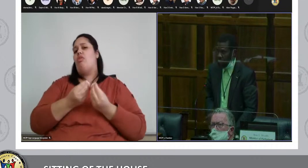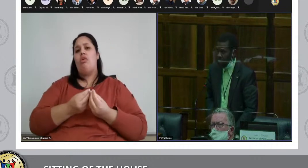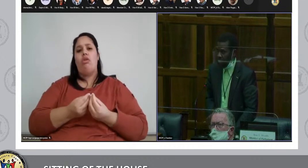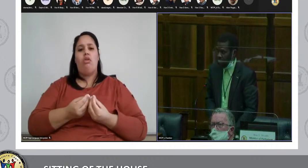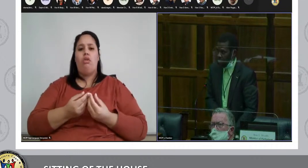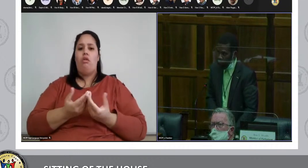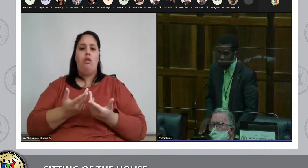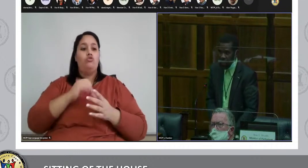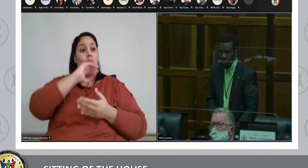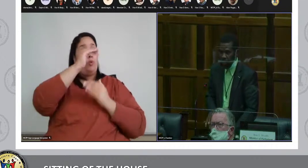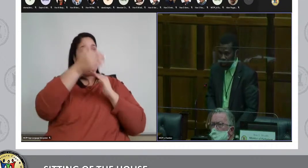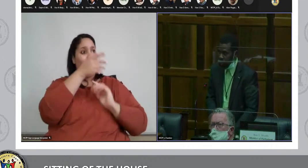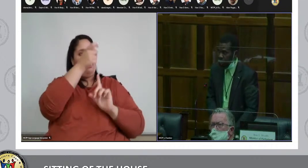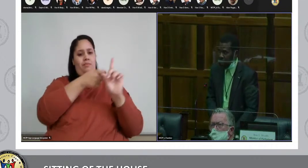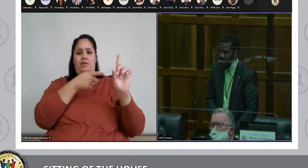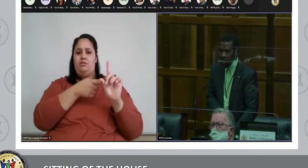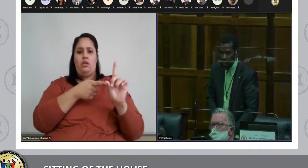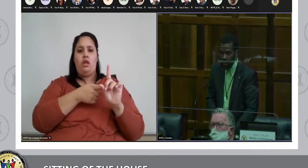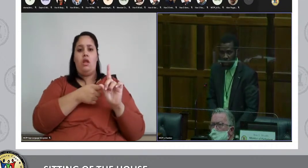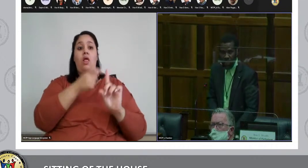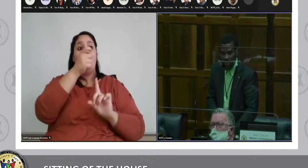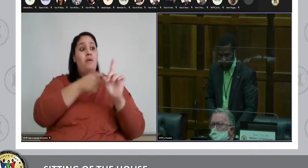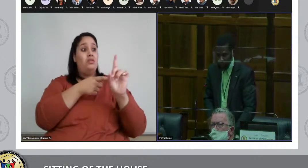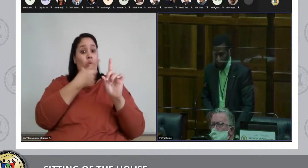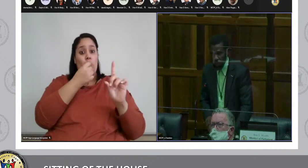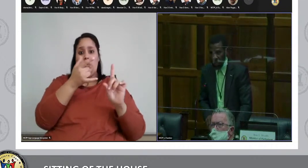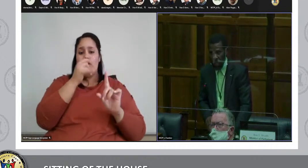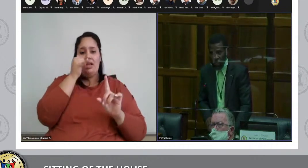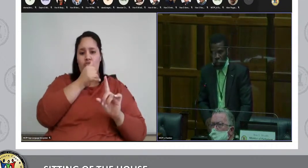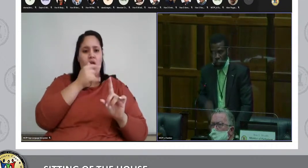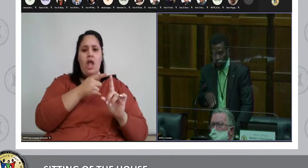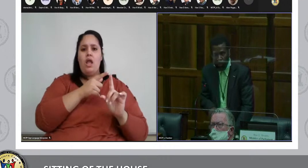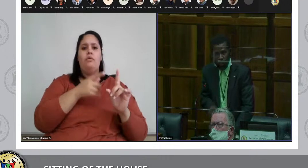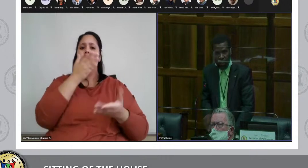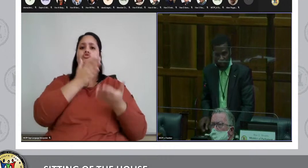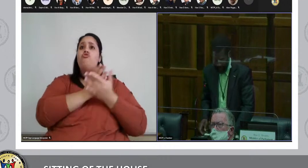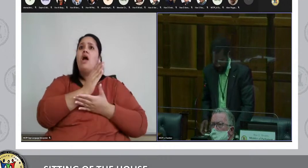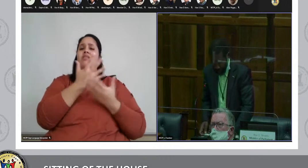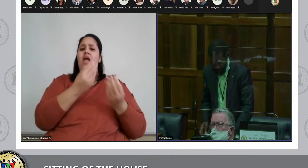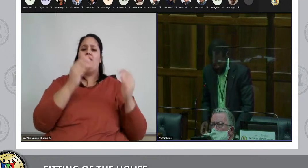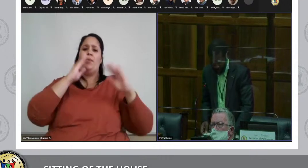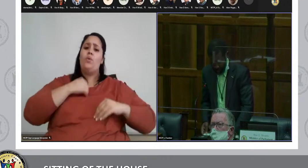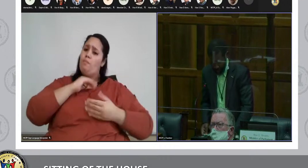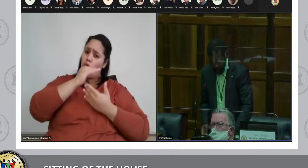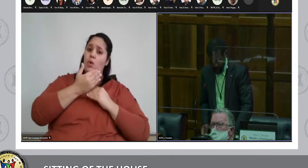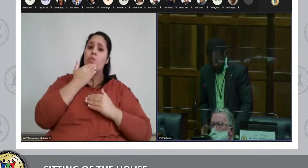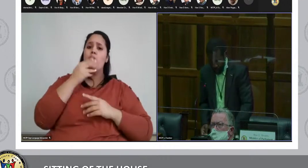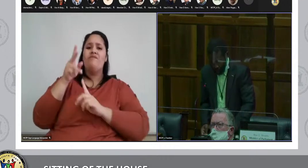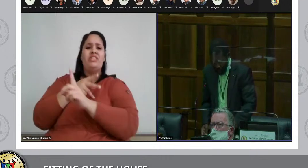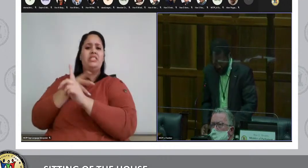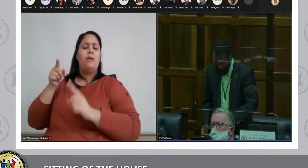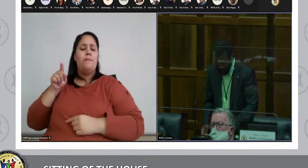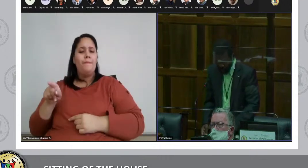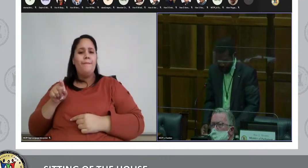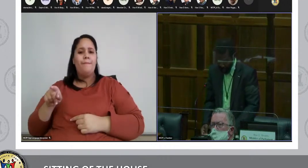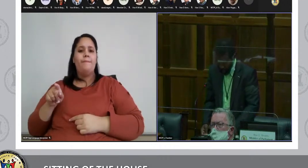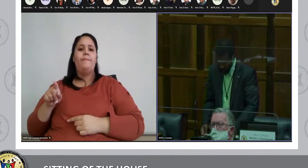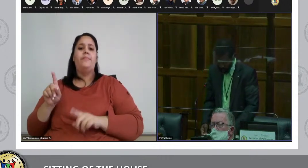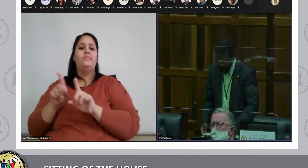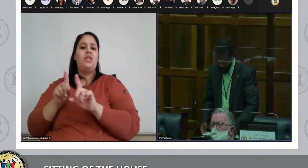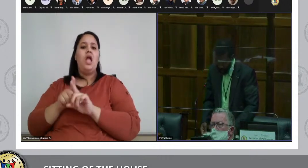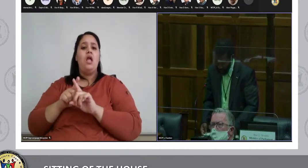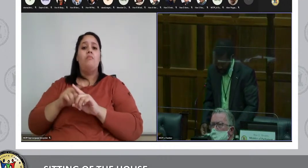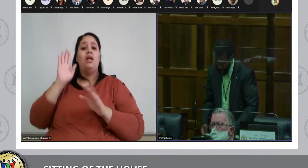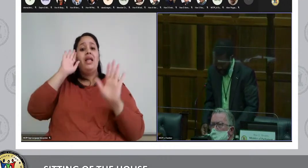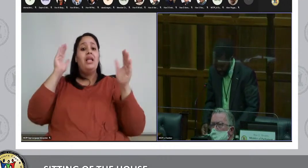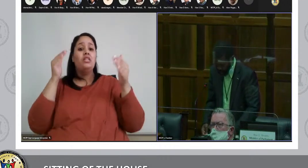the perpetrator. The perpetrator on this matter, I don't think has actually got the right. We should be protecting the victim. We also want to bring to the